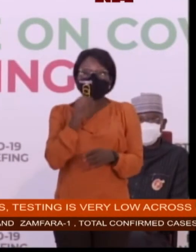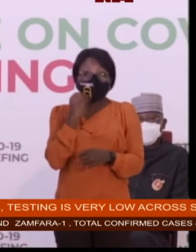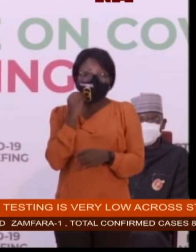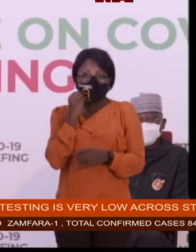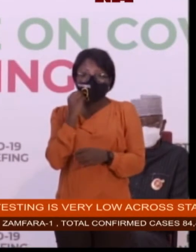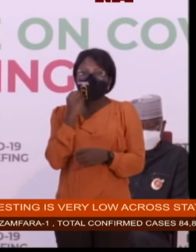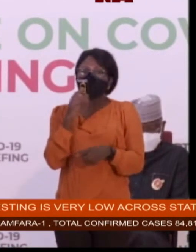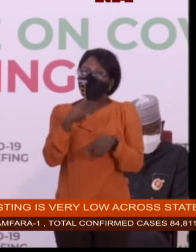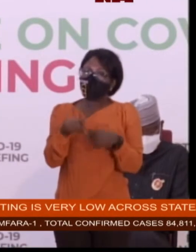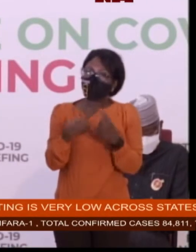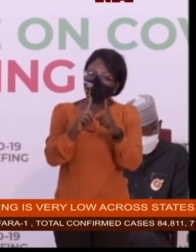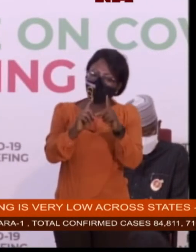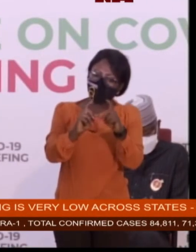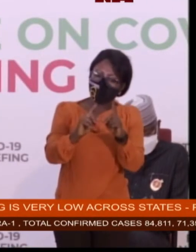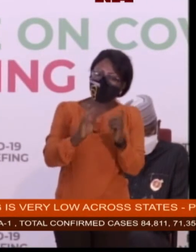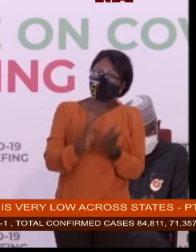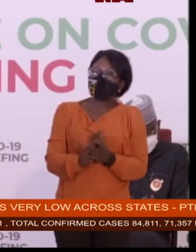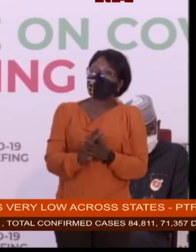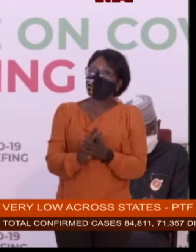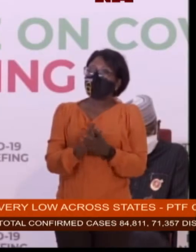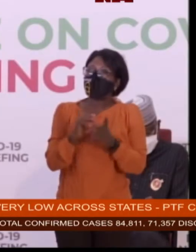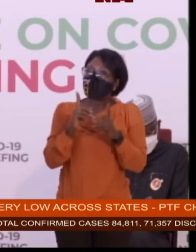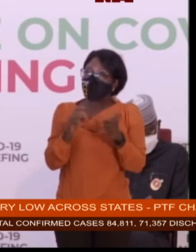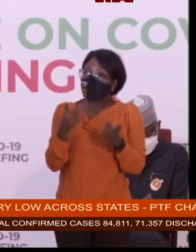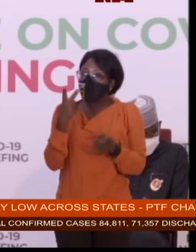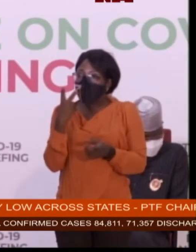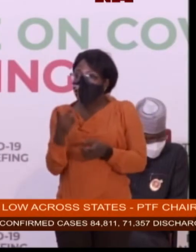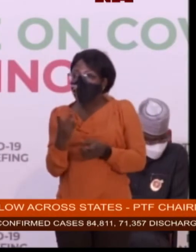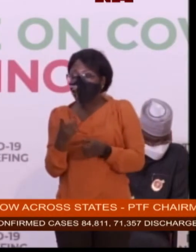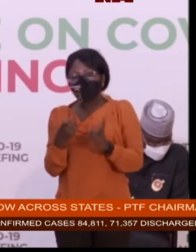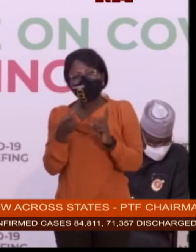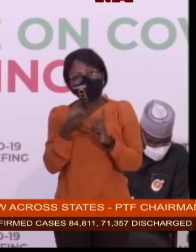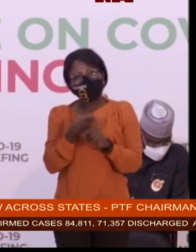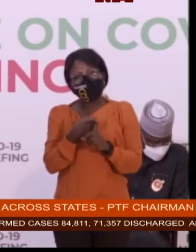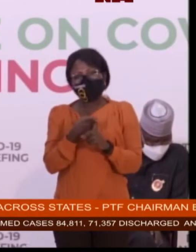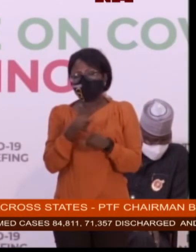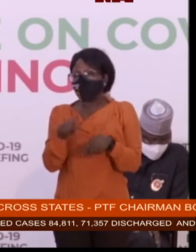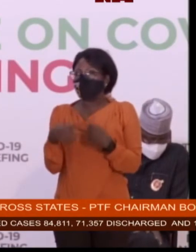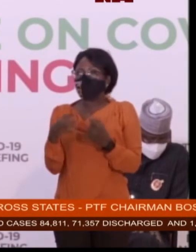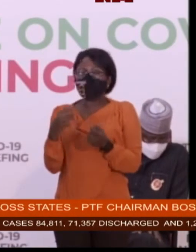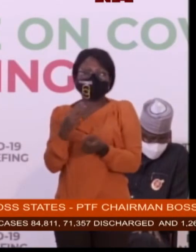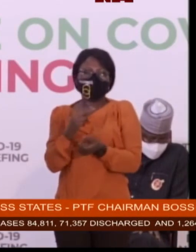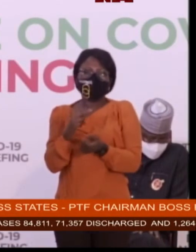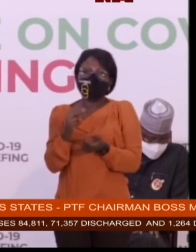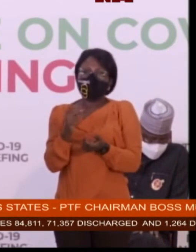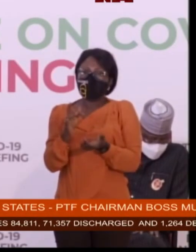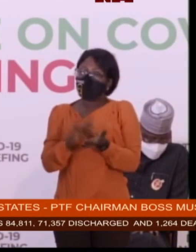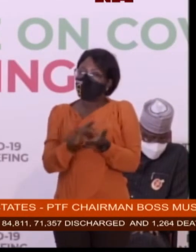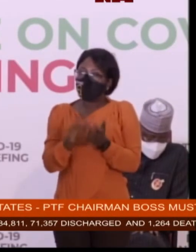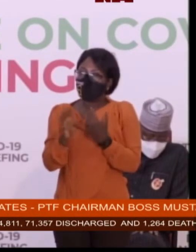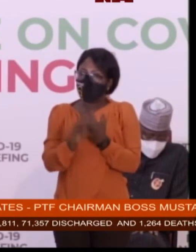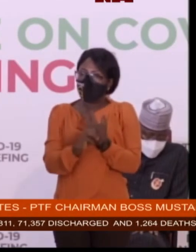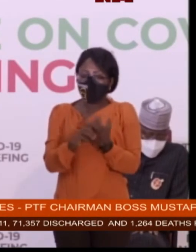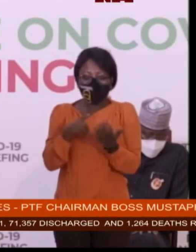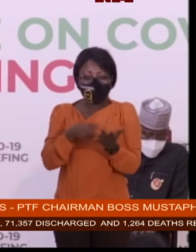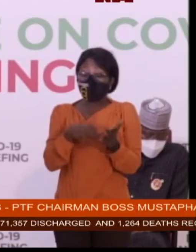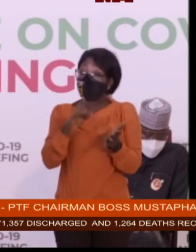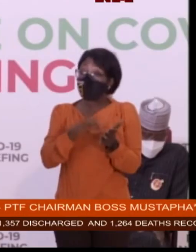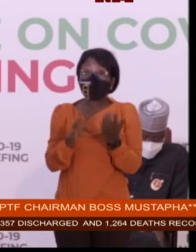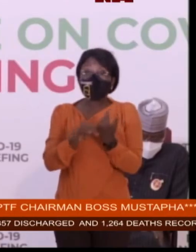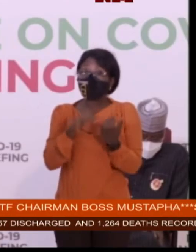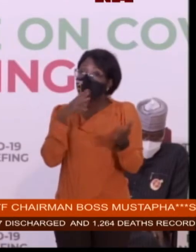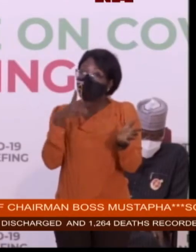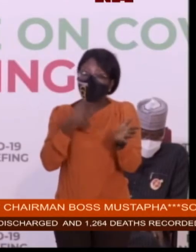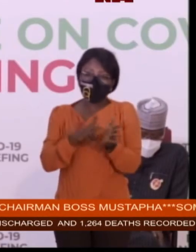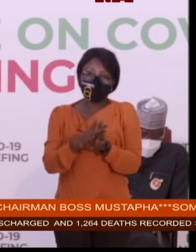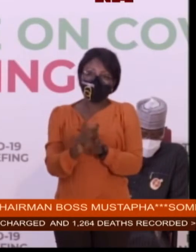yanzu mutanen da suka kamu adadinsu a ɗan lokaci kaɗan ya fi na watannin baya lokacin da ta shigo sabuwa